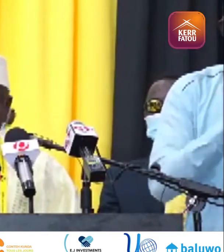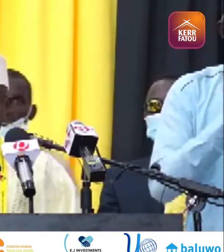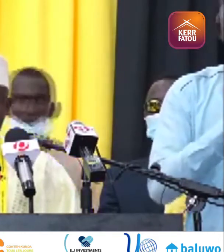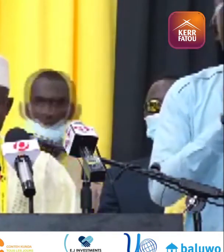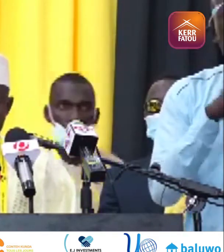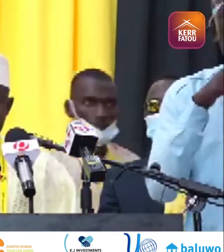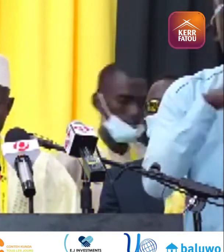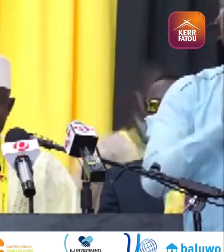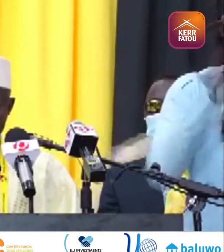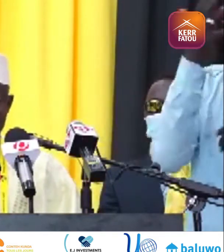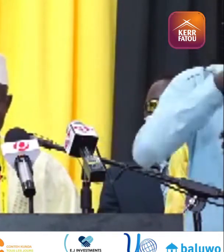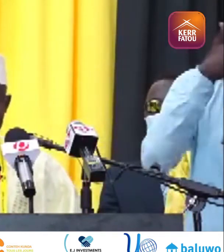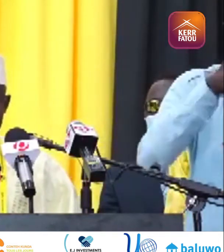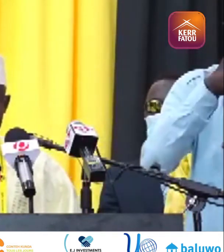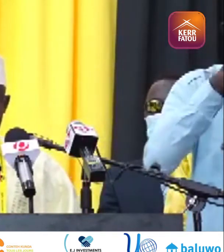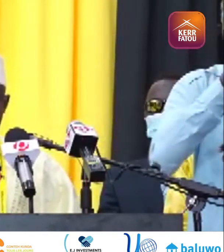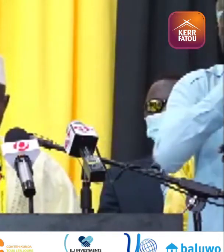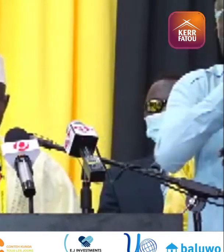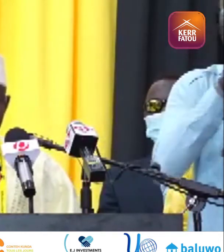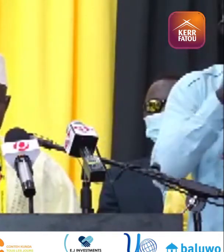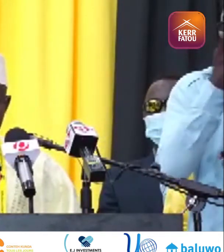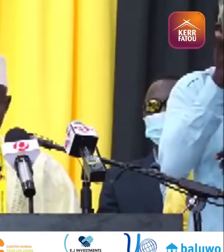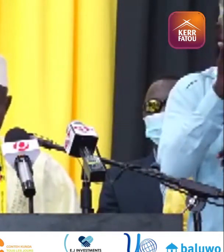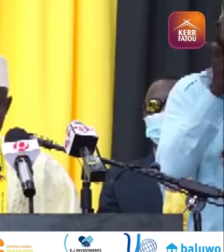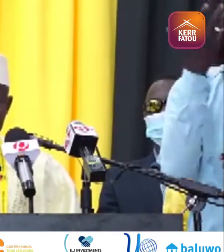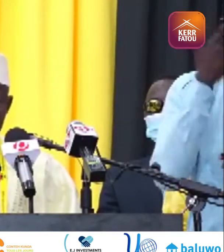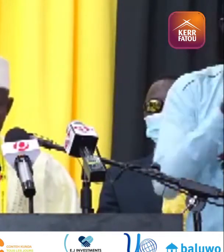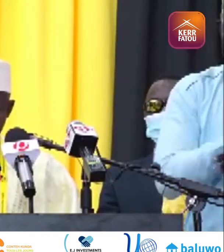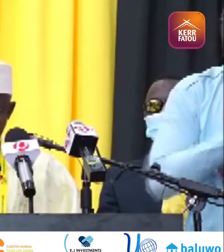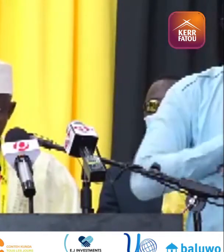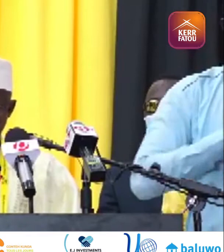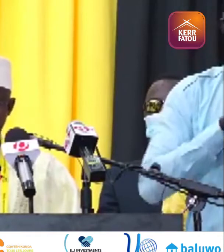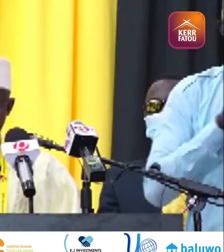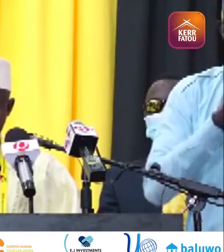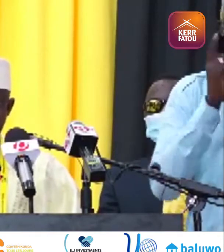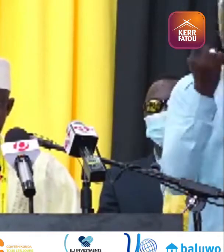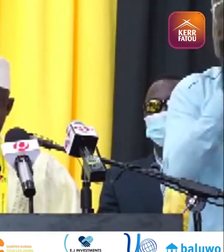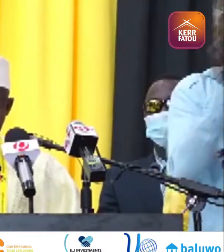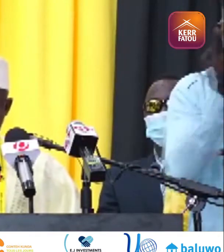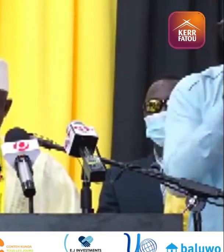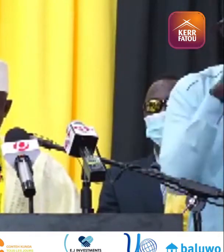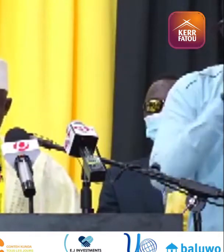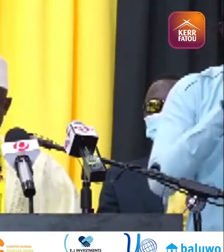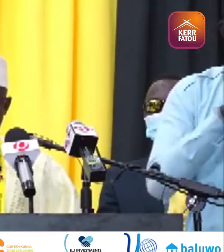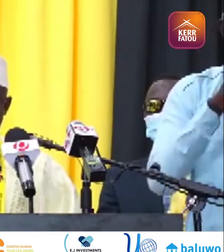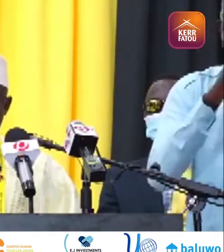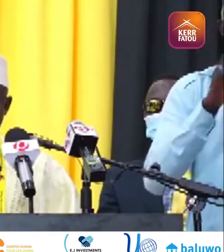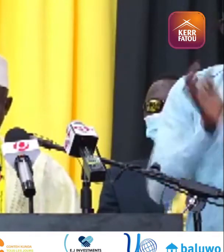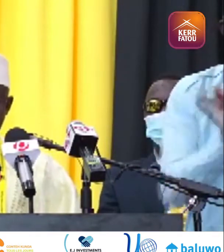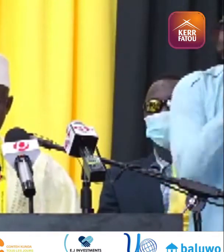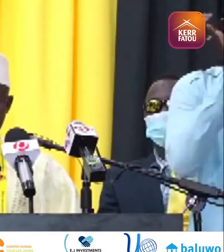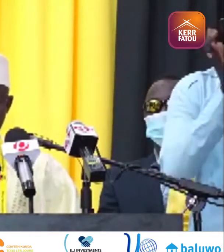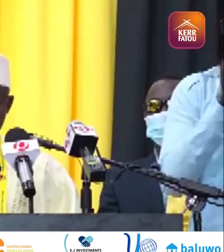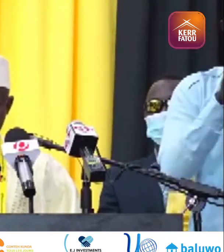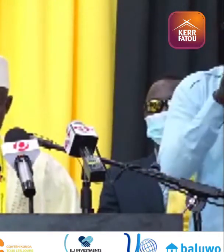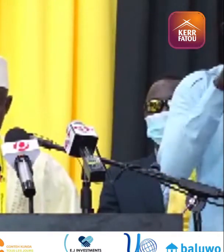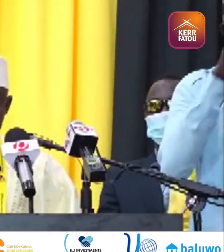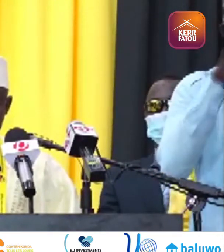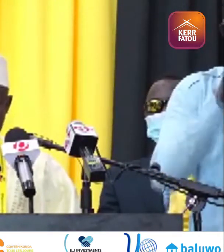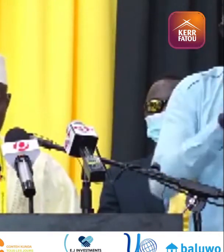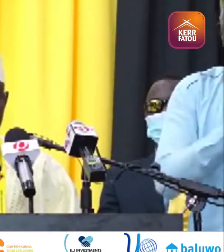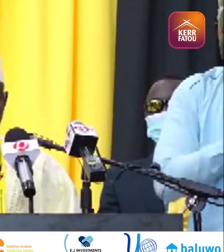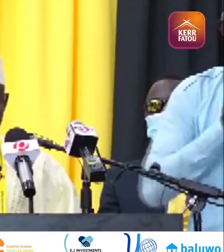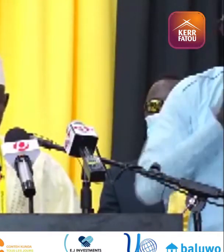Street in 1996, when we were launching the party. That was the only rally that is comparable to the Lord Mayor's